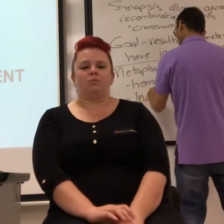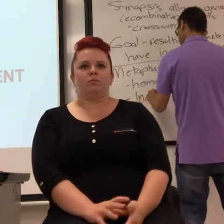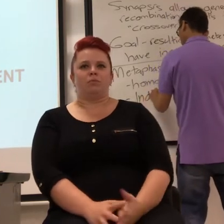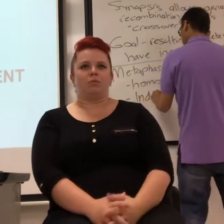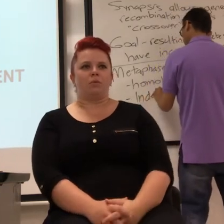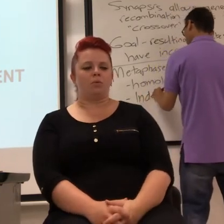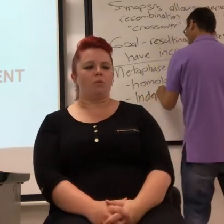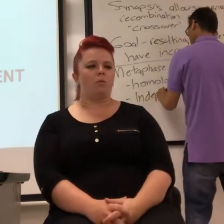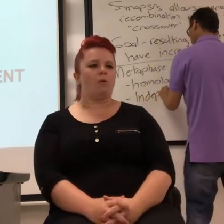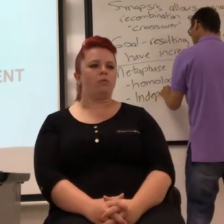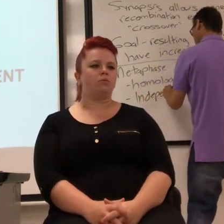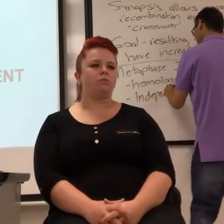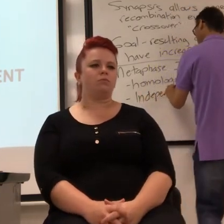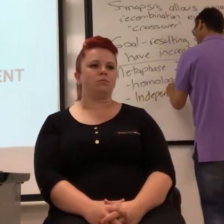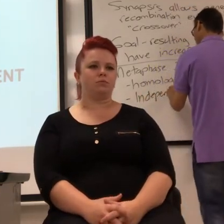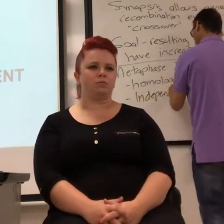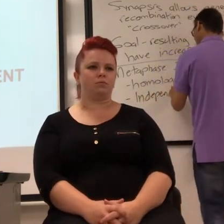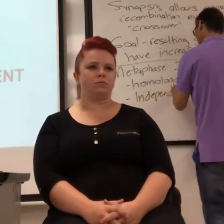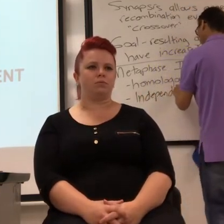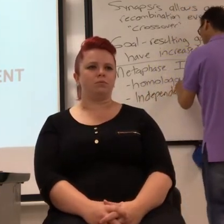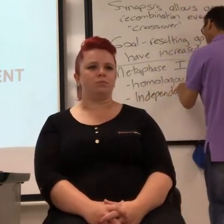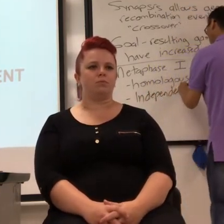Right. Independent